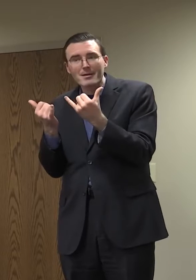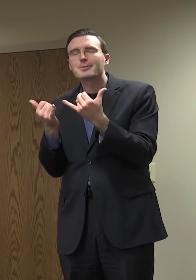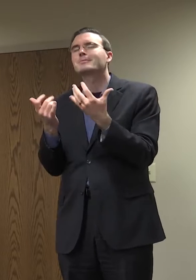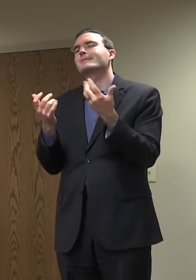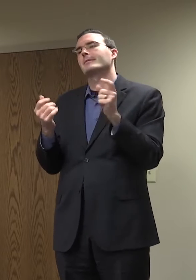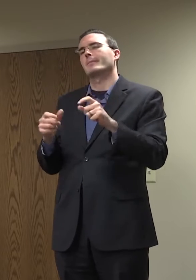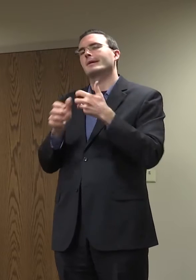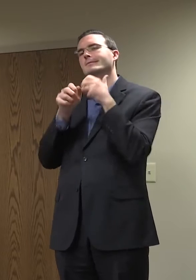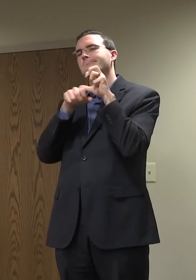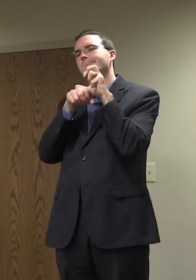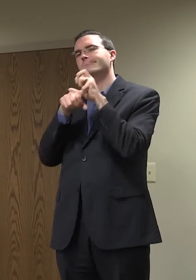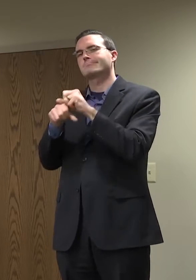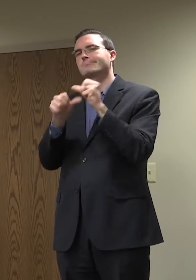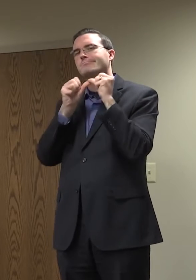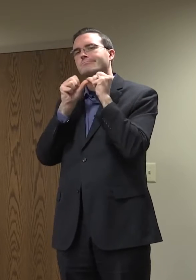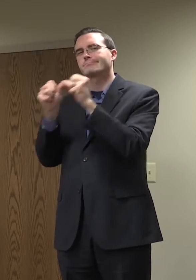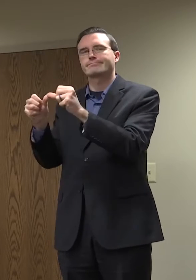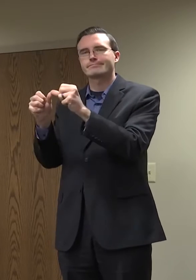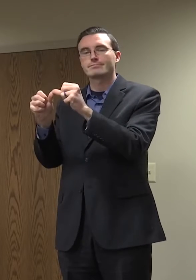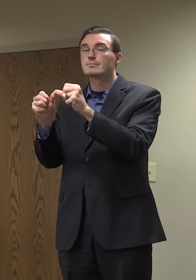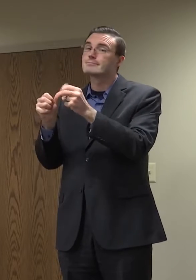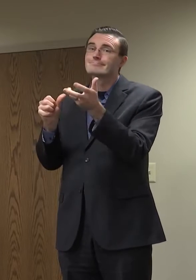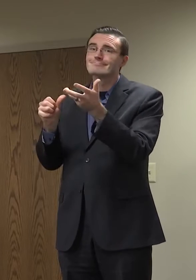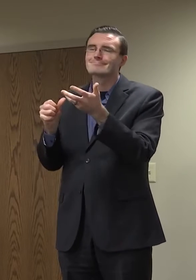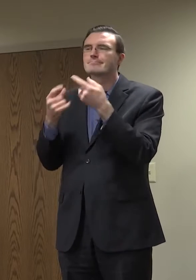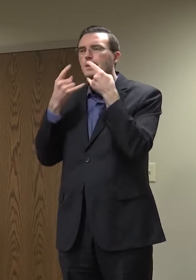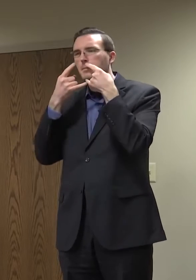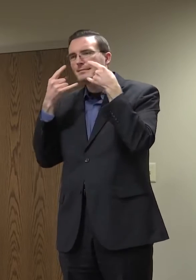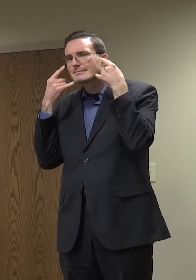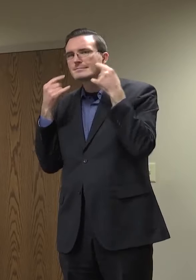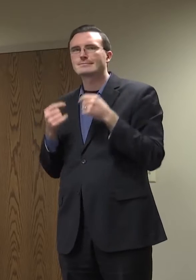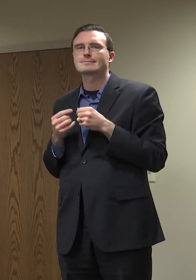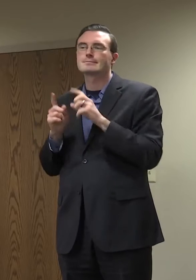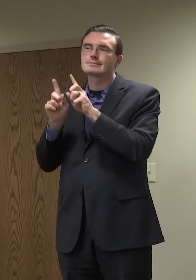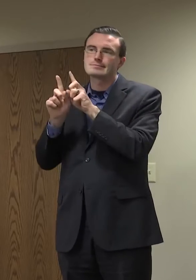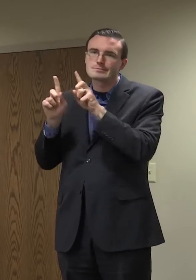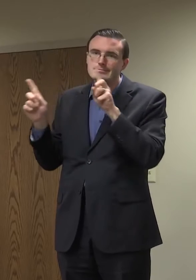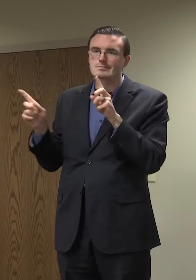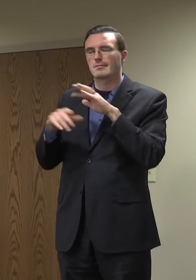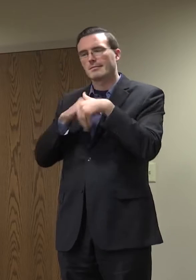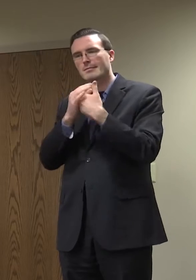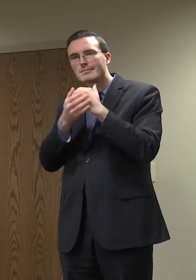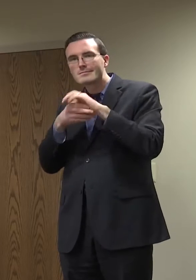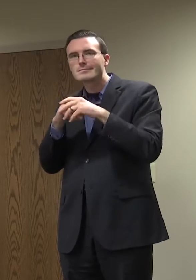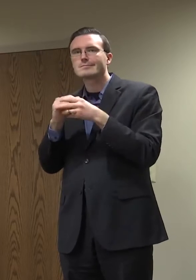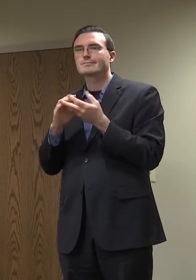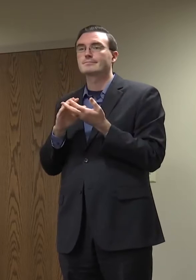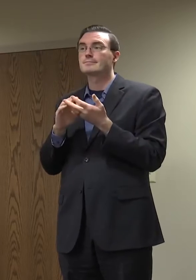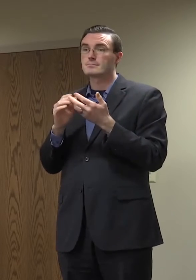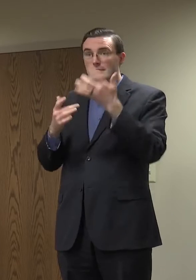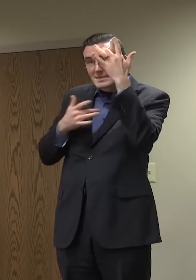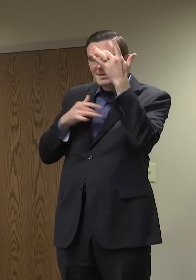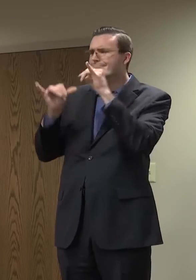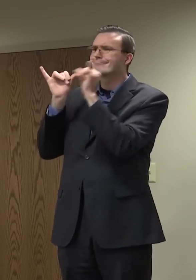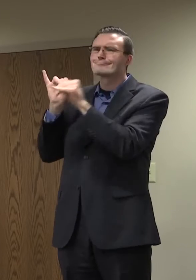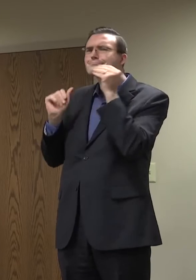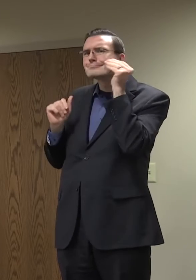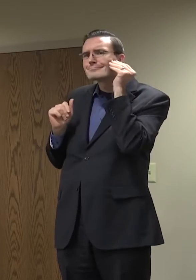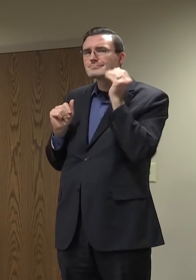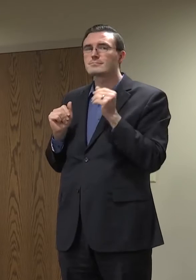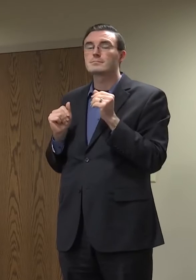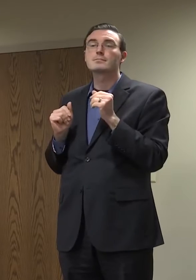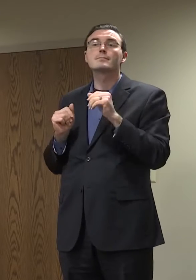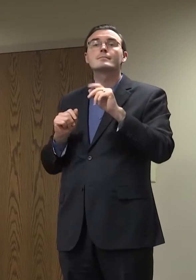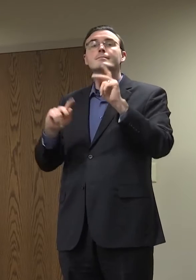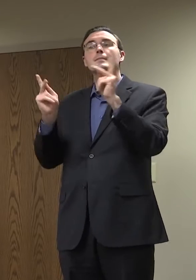non-pharmaceutical social mitigations. That includes masking, social distancing, frequent hand washing, staying home when you're sick, and